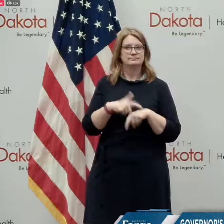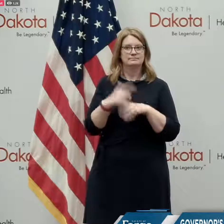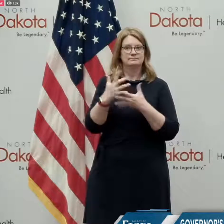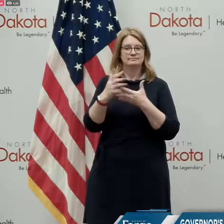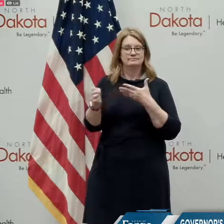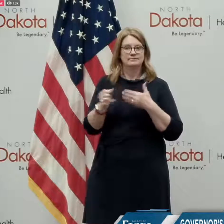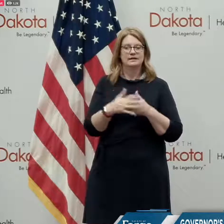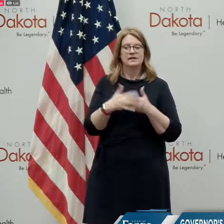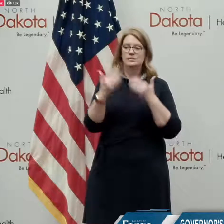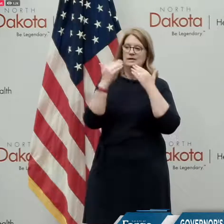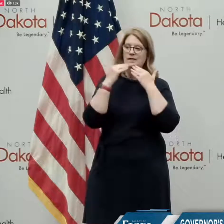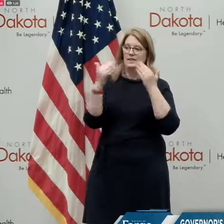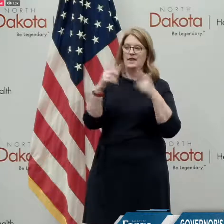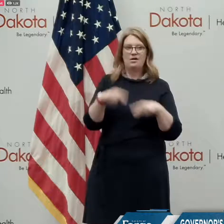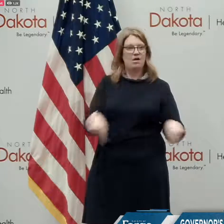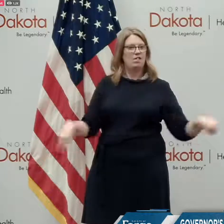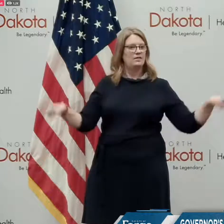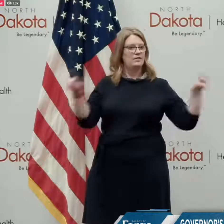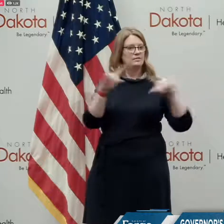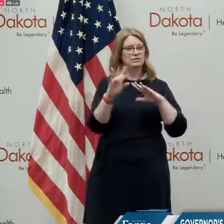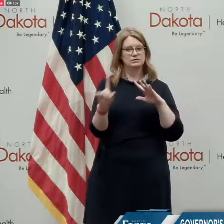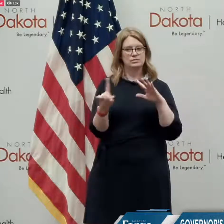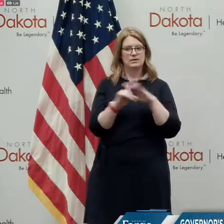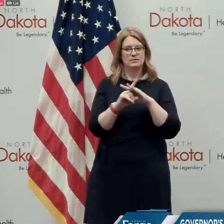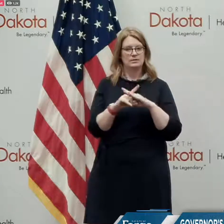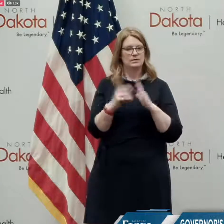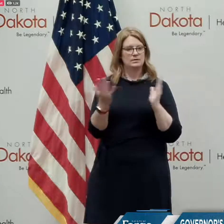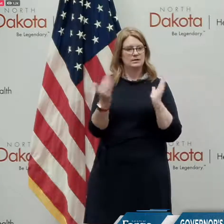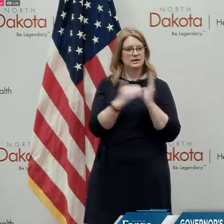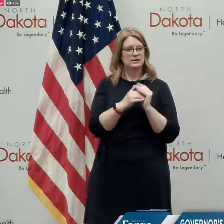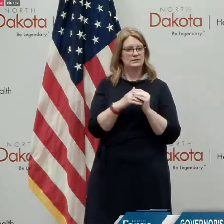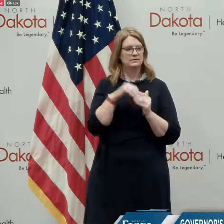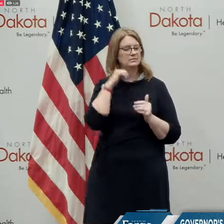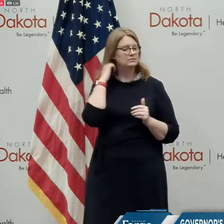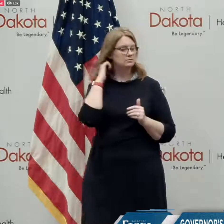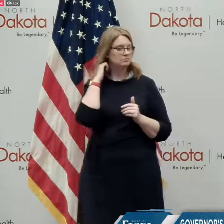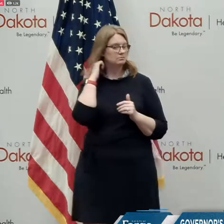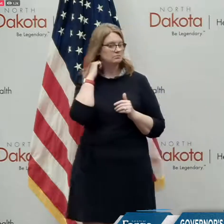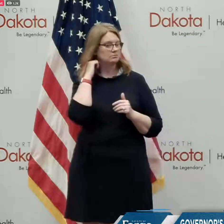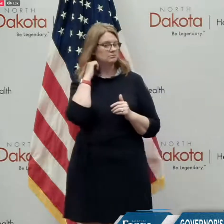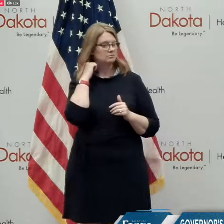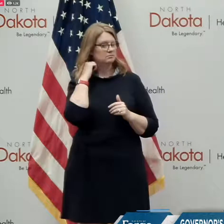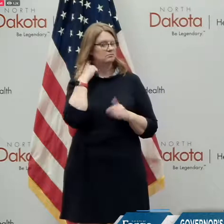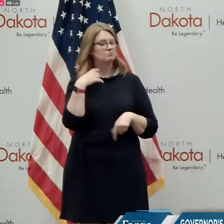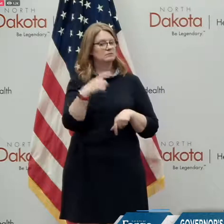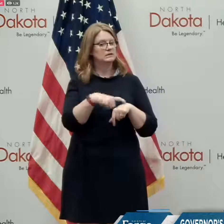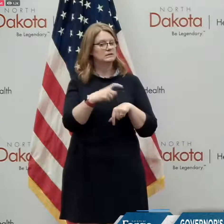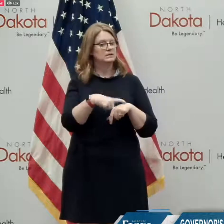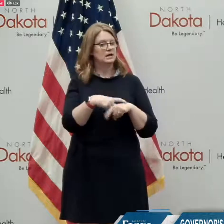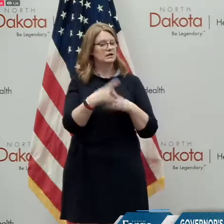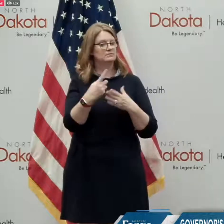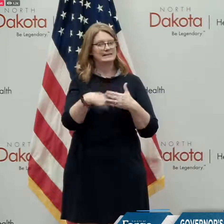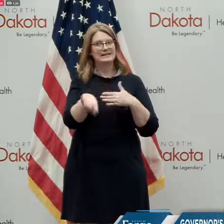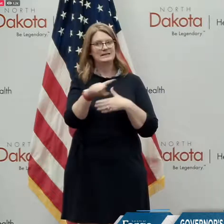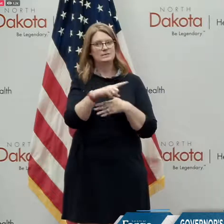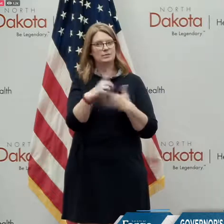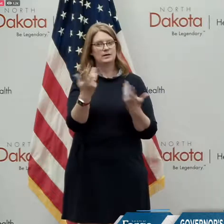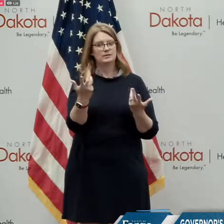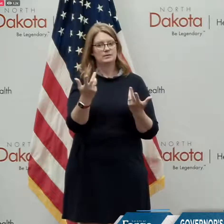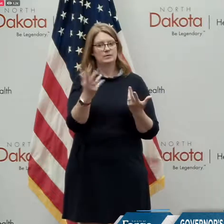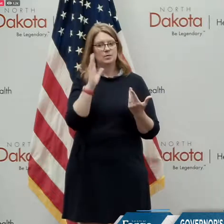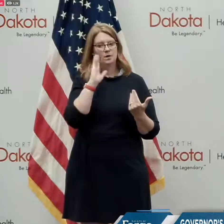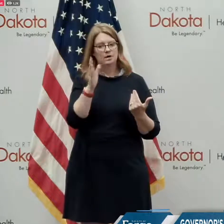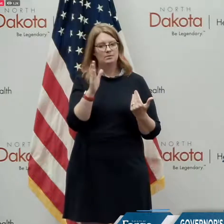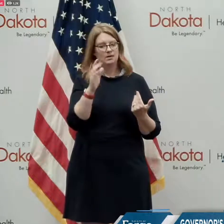hour, but I want to thank all of you for being here. And again, our scheduled time to be back again, barring any emergencies, will